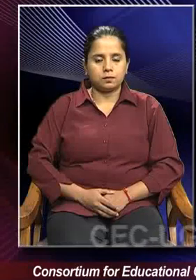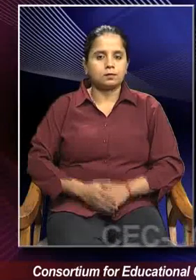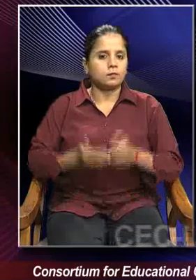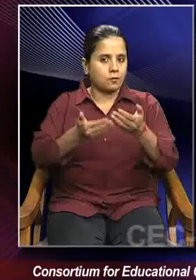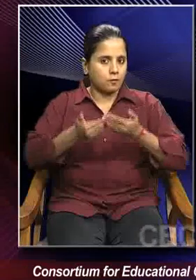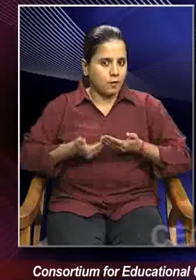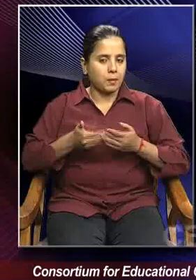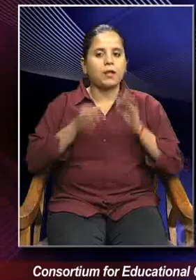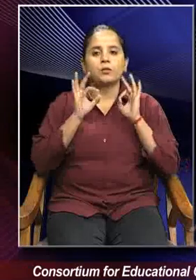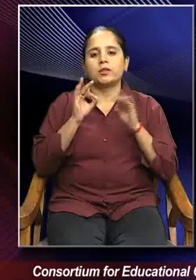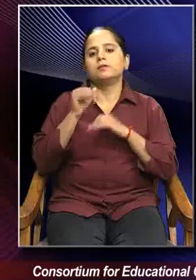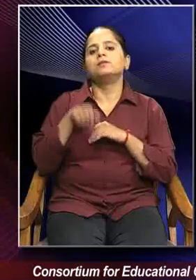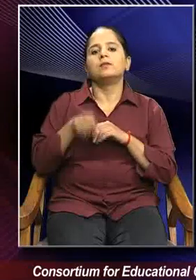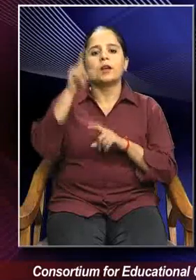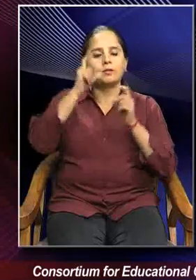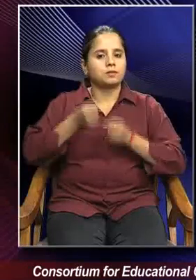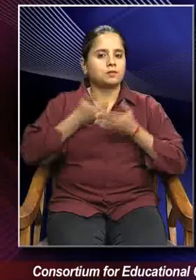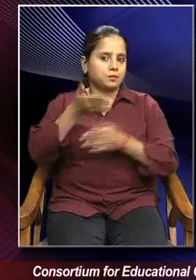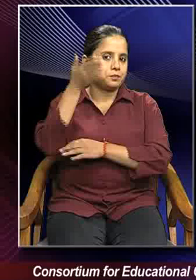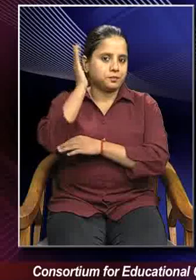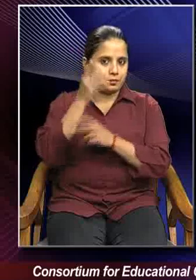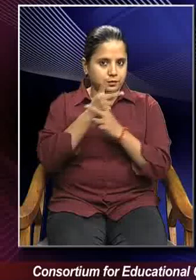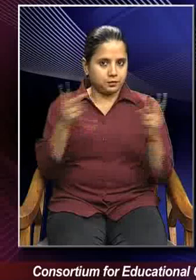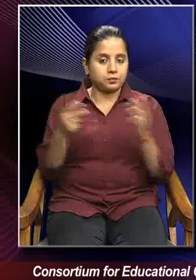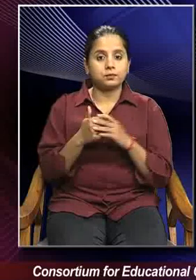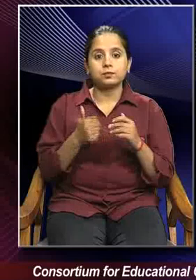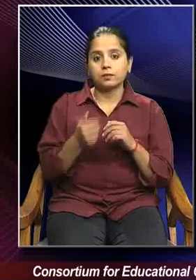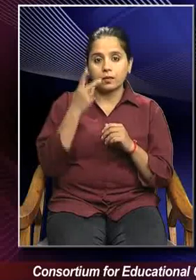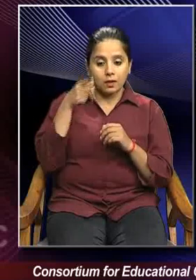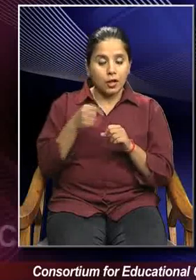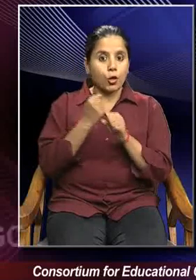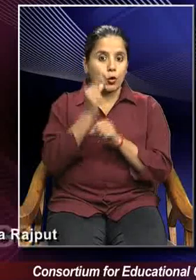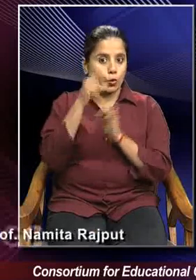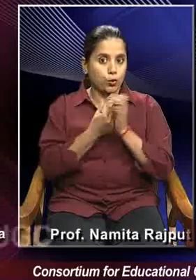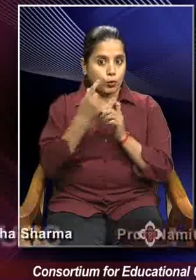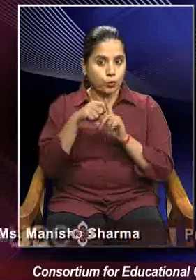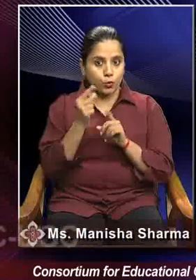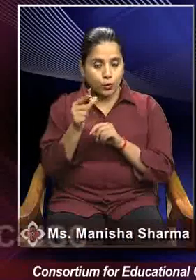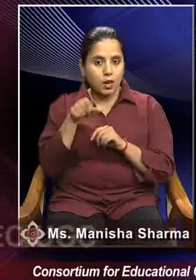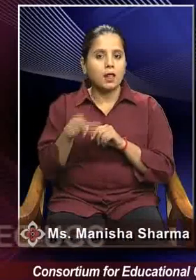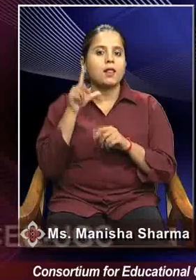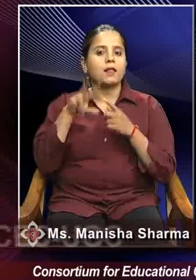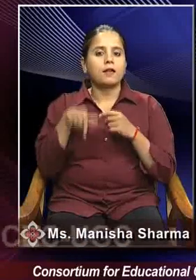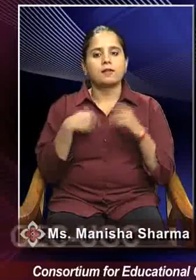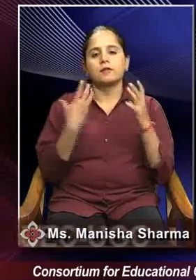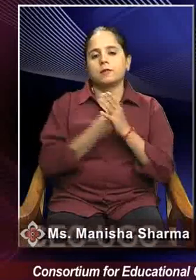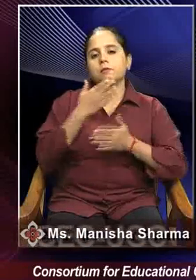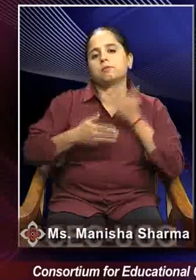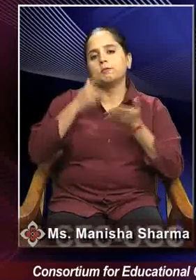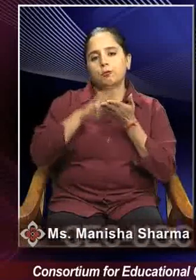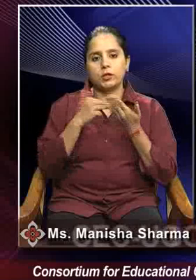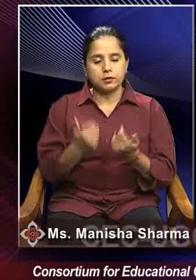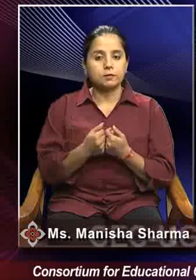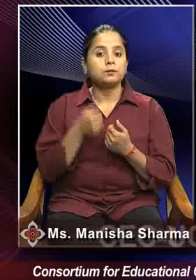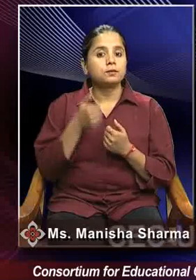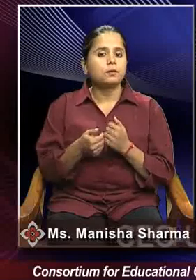Welcome to Special Expression Lecture Series conducted by Gurukul Live Lectures with my co-host Manisha Sharma. Today